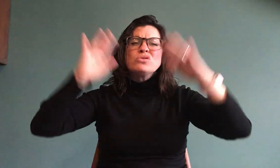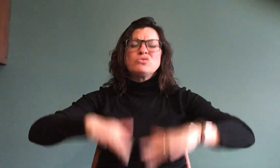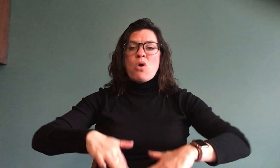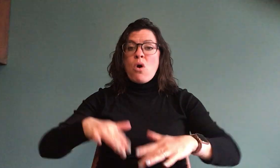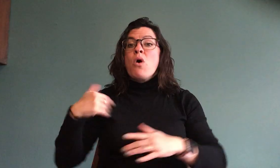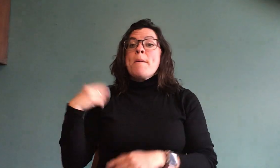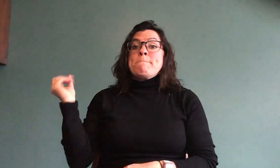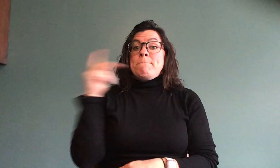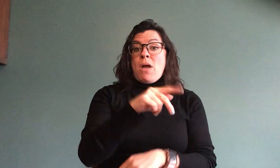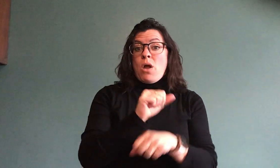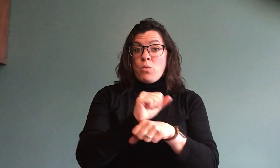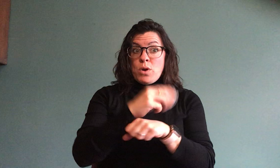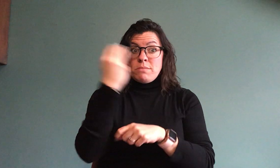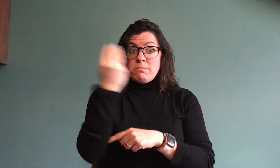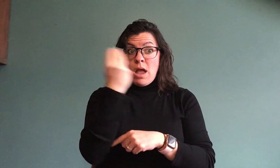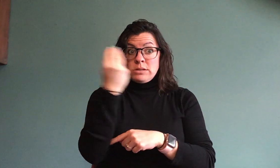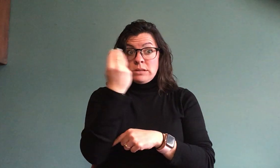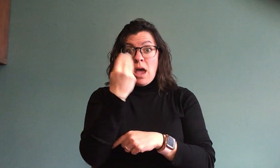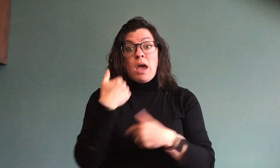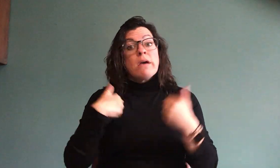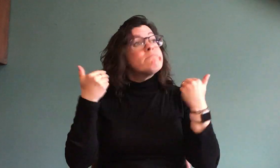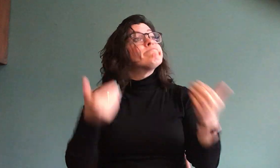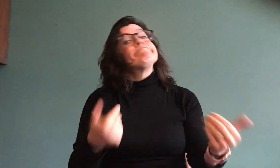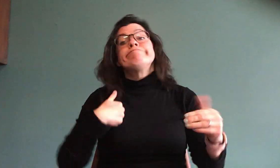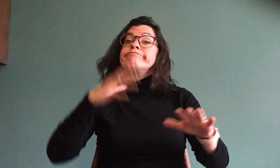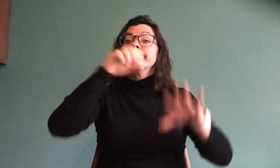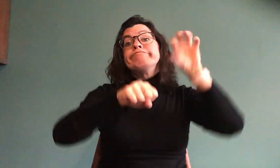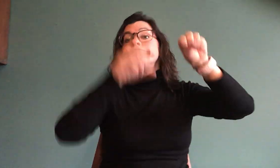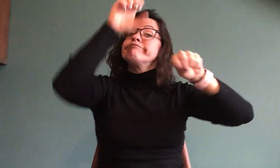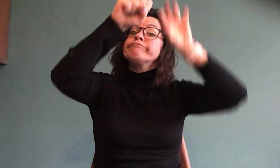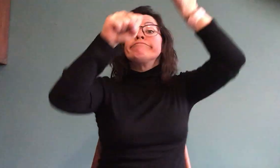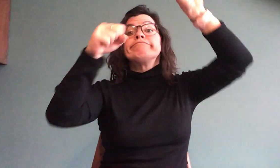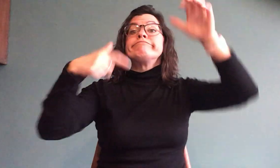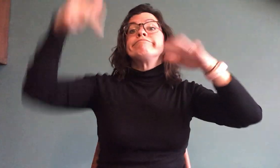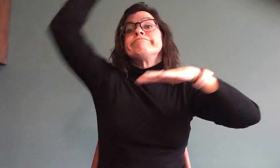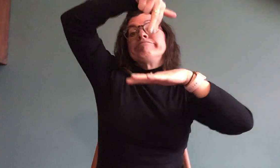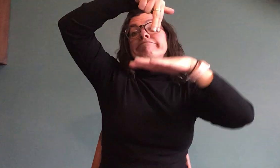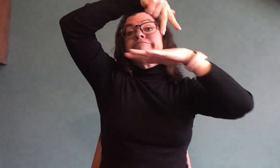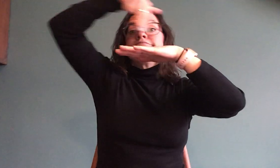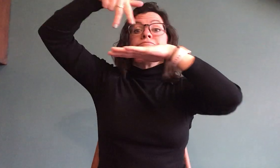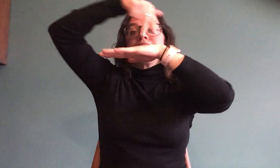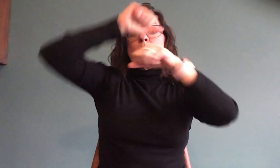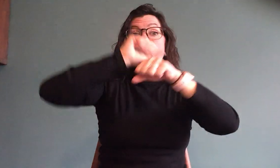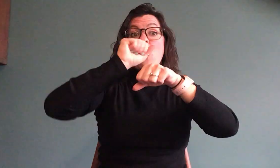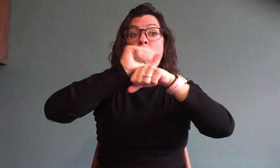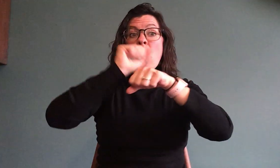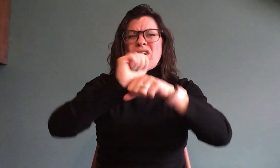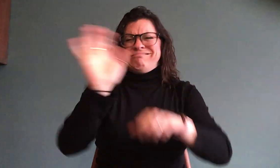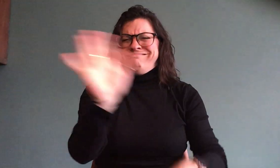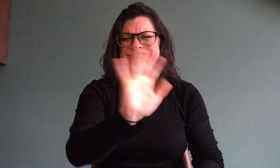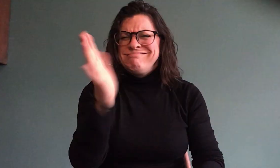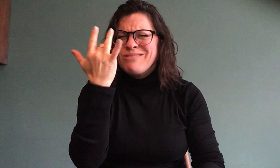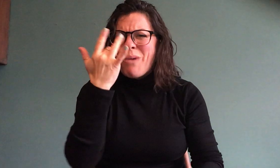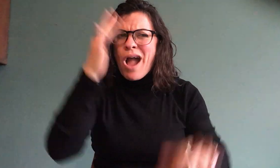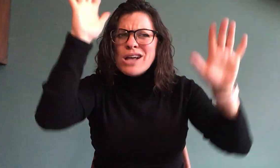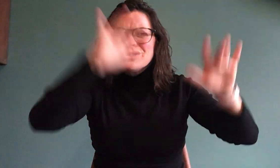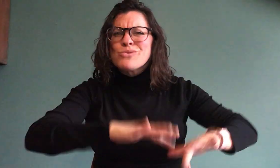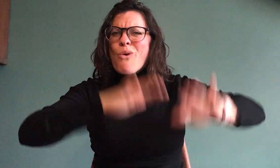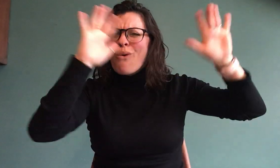until the competent person tells us that it is safe. Now, Sam, with these pictures that I have in front